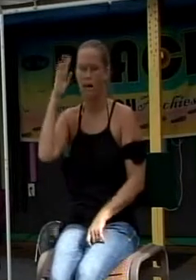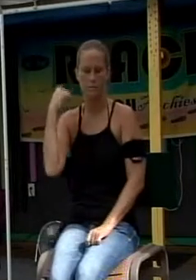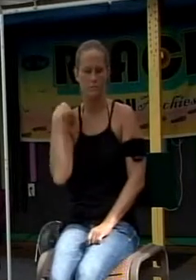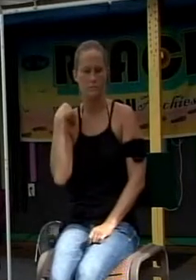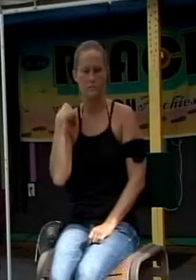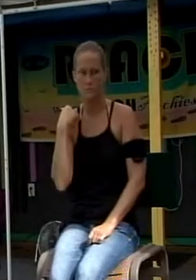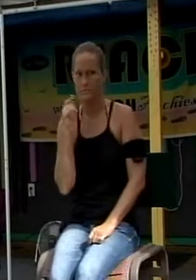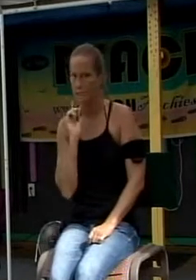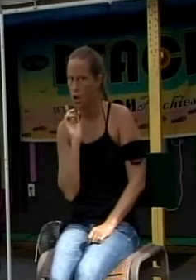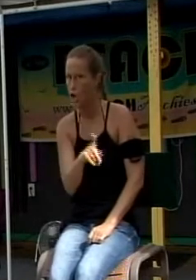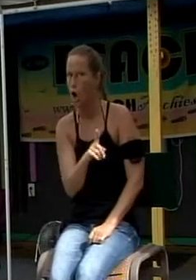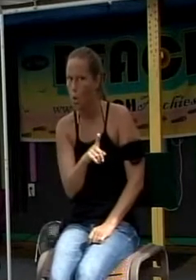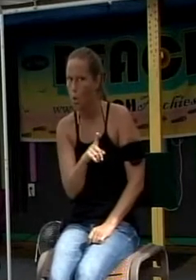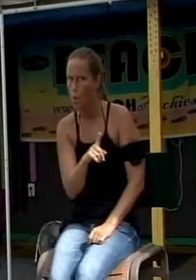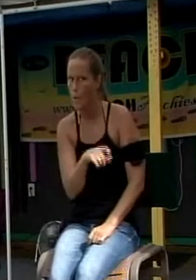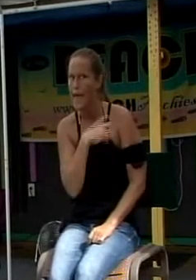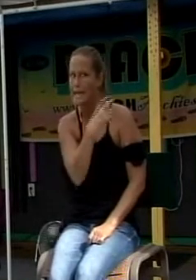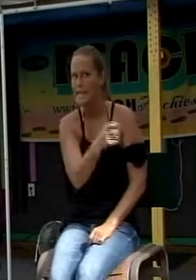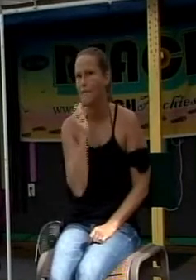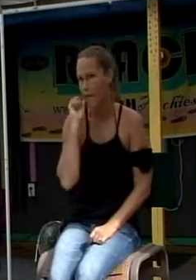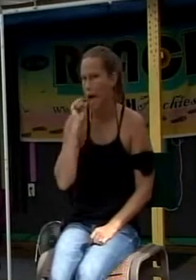have any. And it's like,